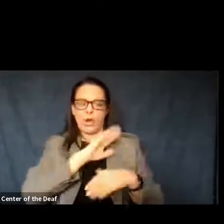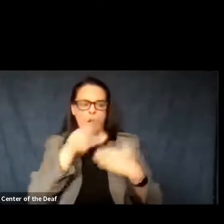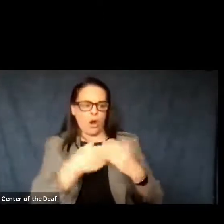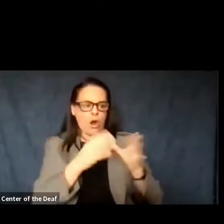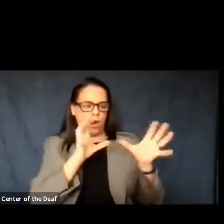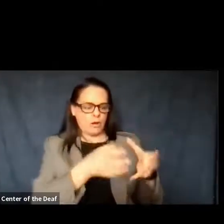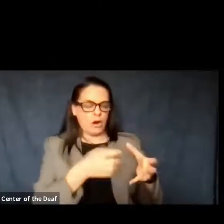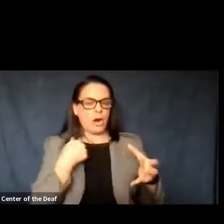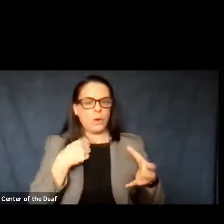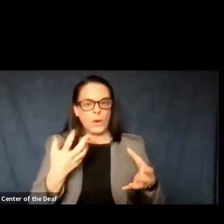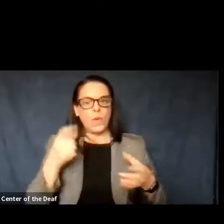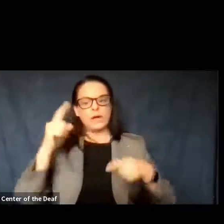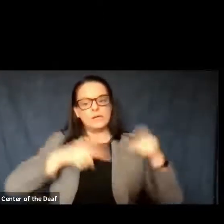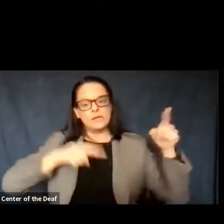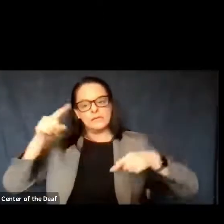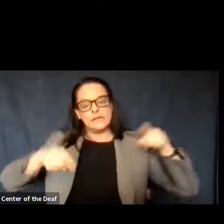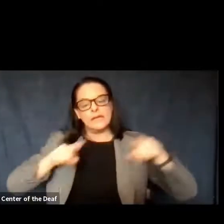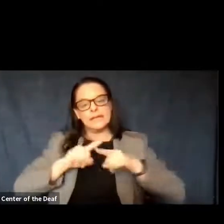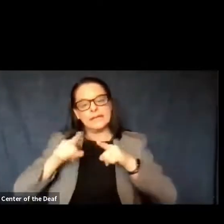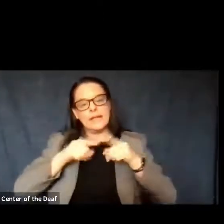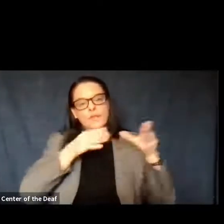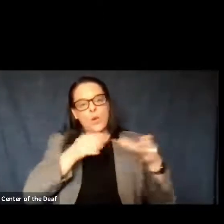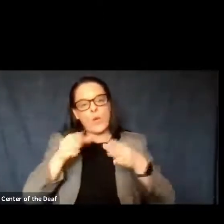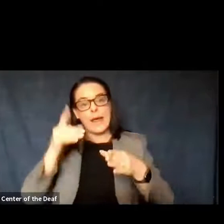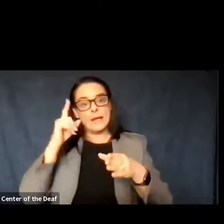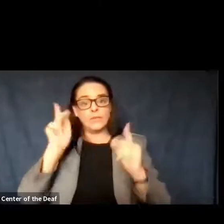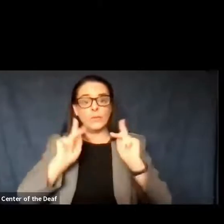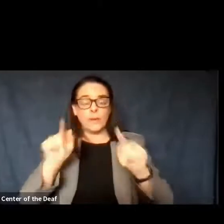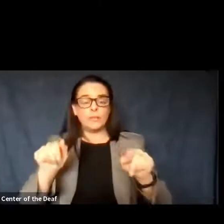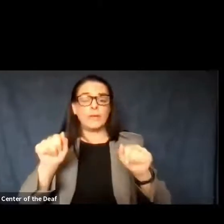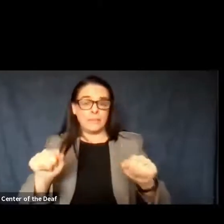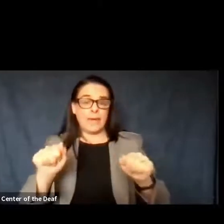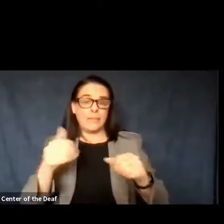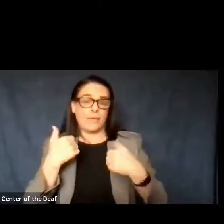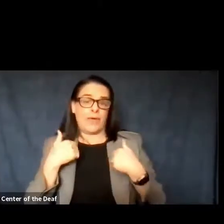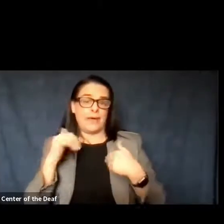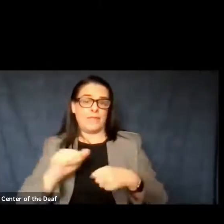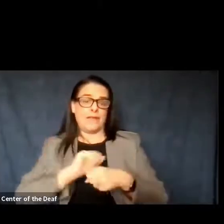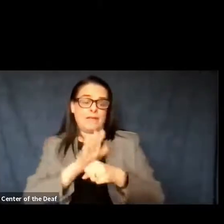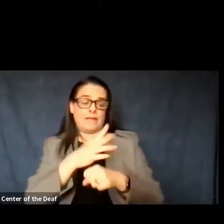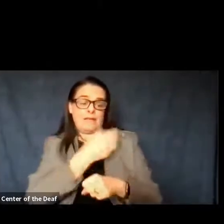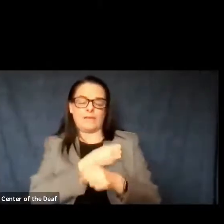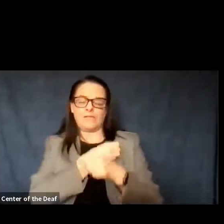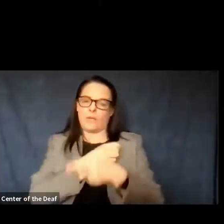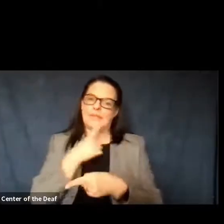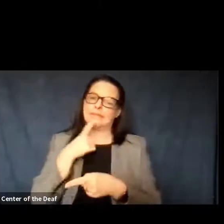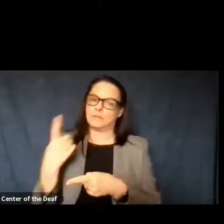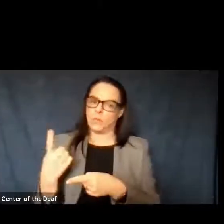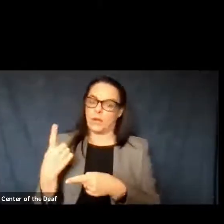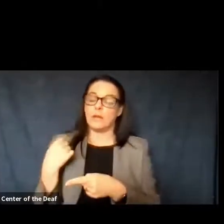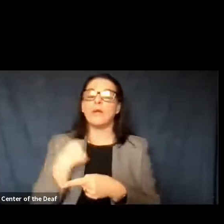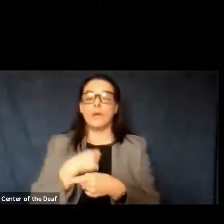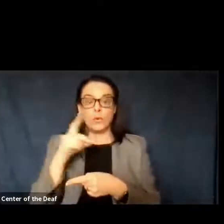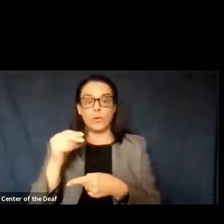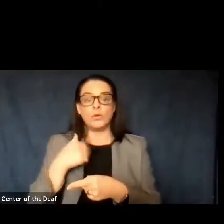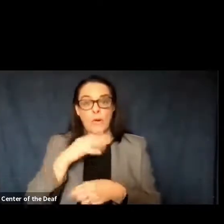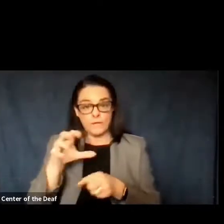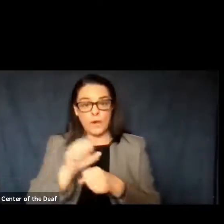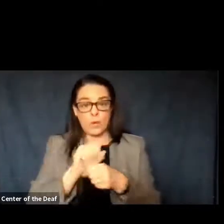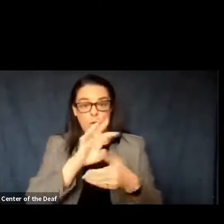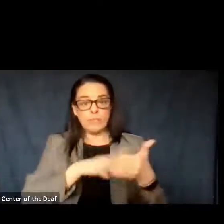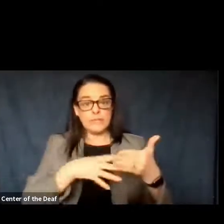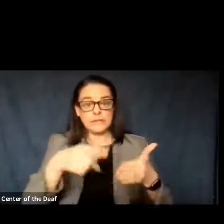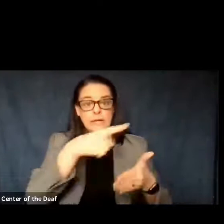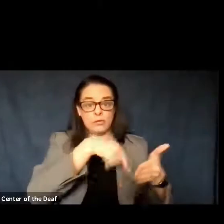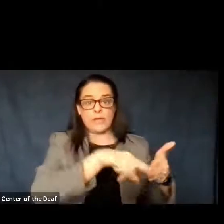a variety of methods for people to be able to get vaccinated. And this is just one of them. So we do have appointments, and they are scheduled for next week. And